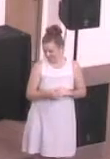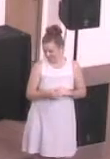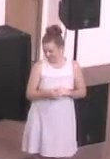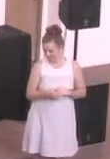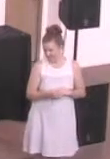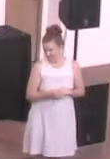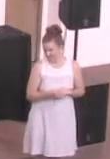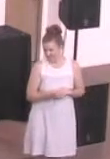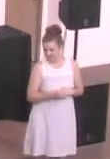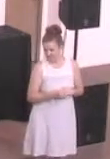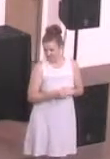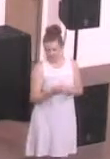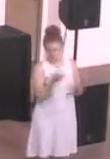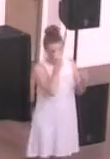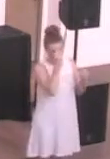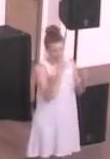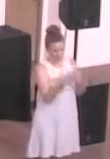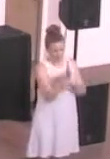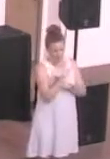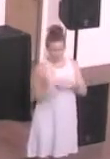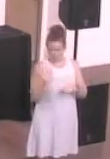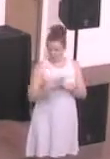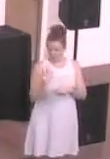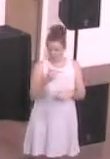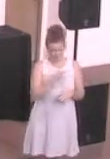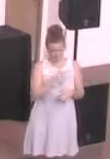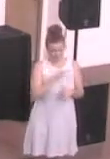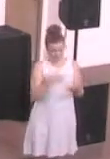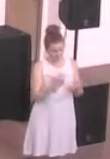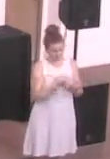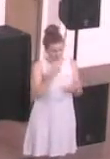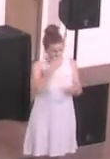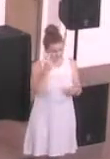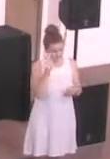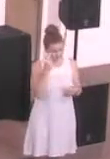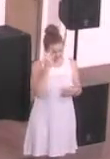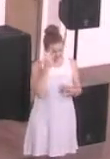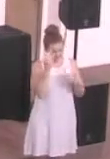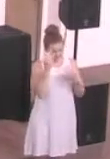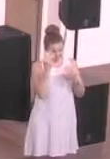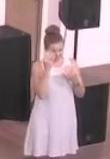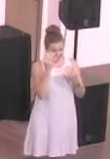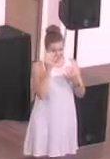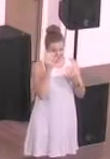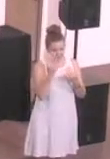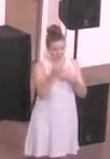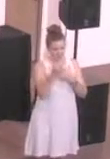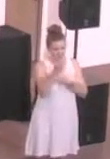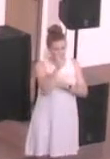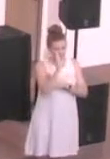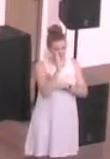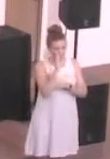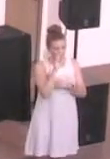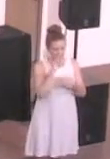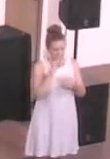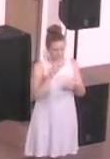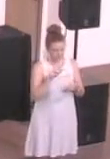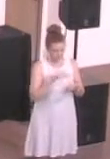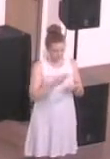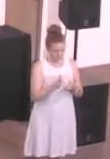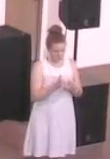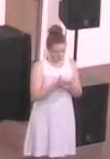There's a message that God's put on my heart all summer, and I've watched him do some amazing things when we've shared this verse with people.